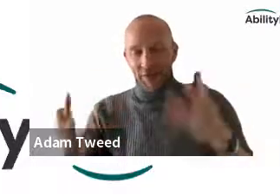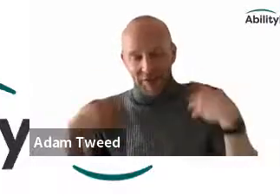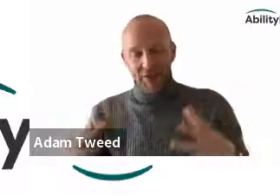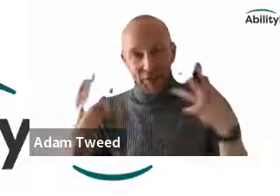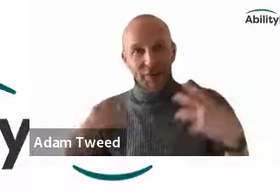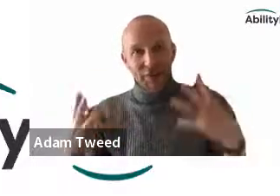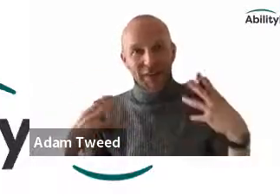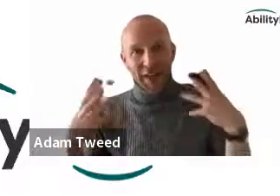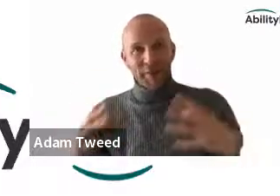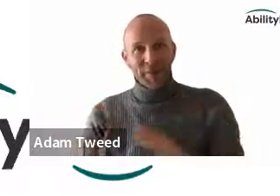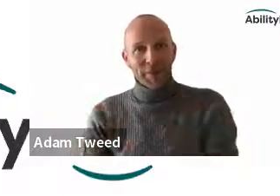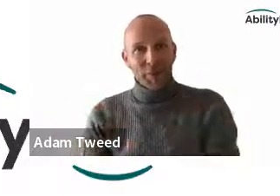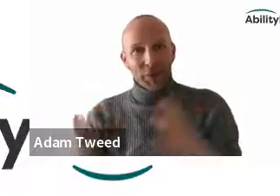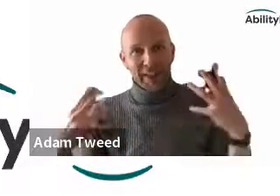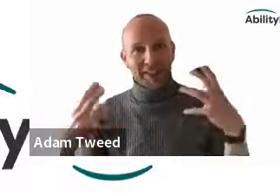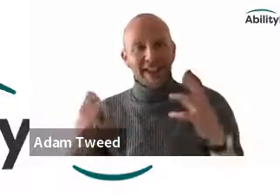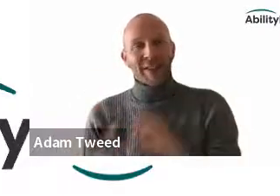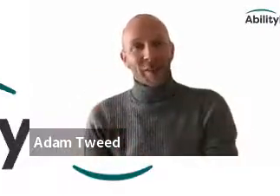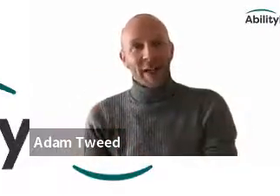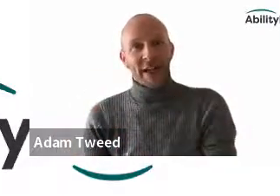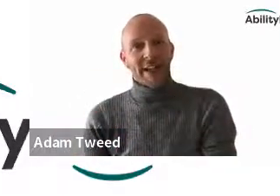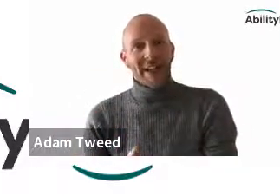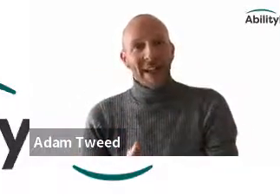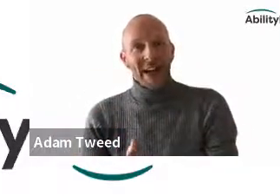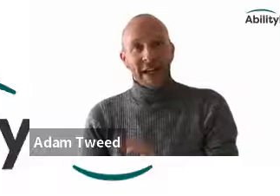of physiological processes get in the